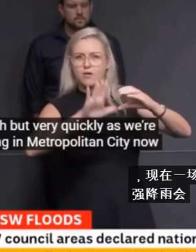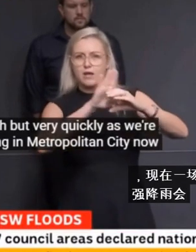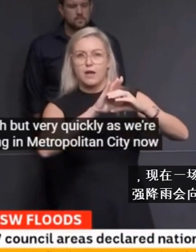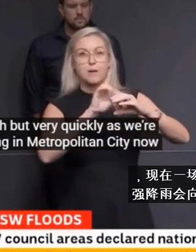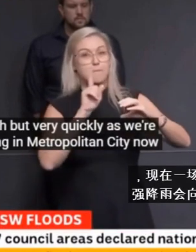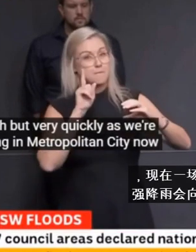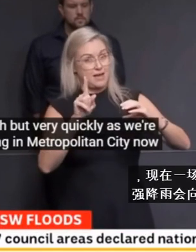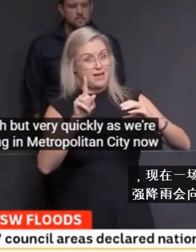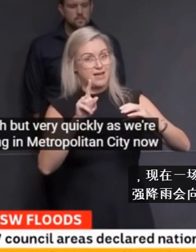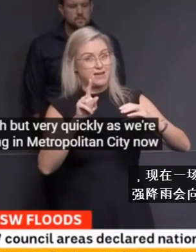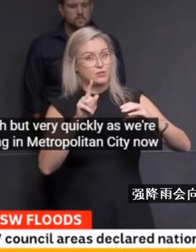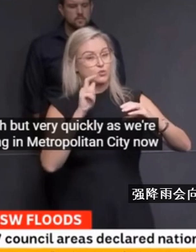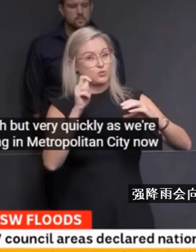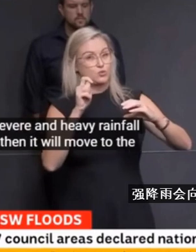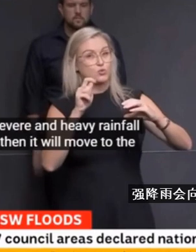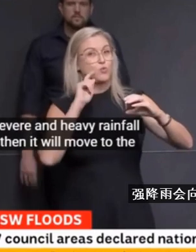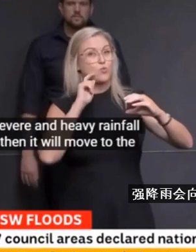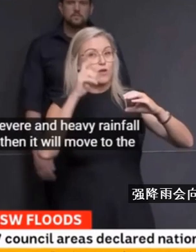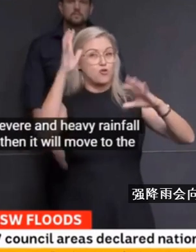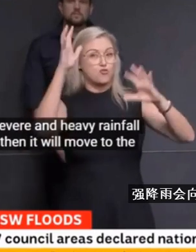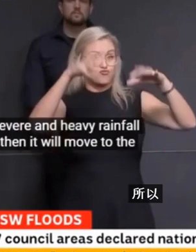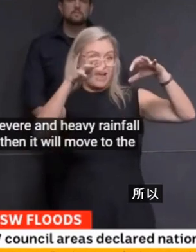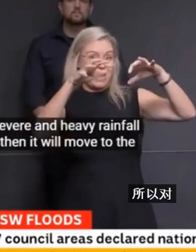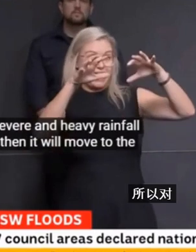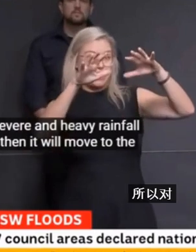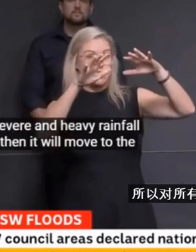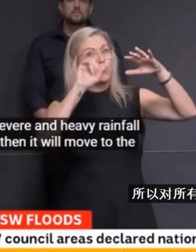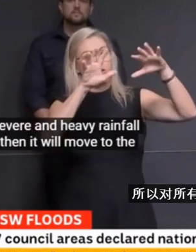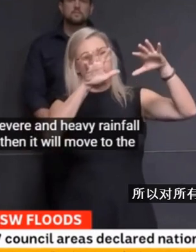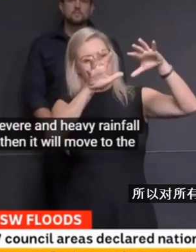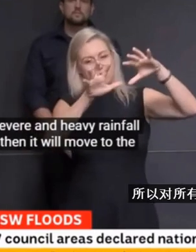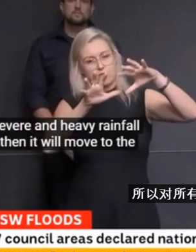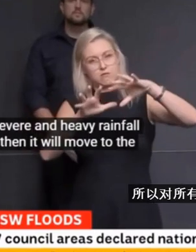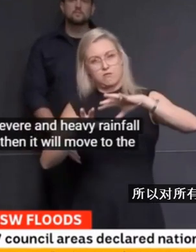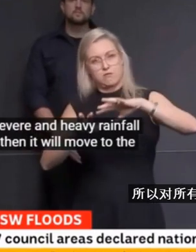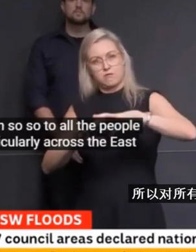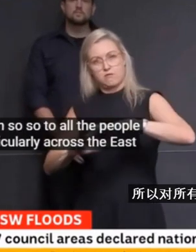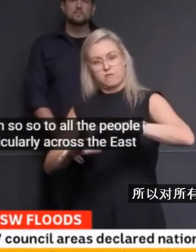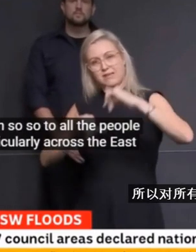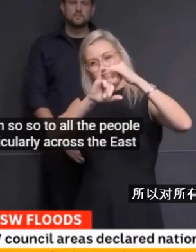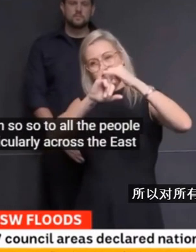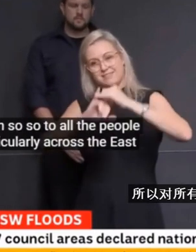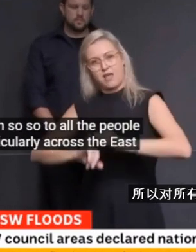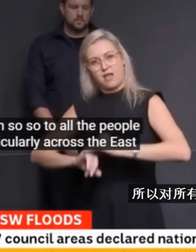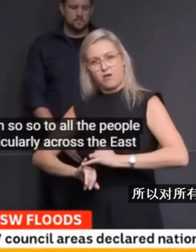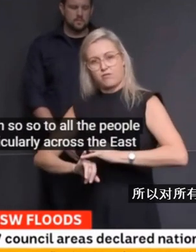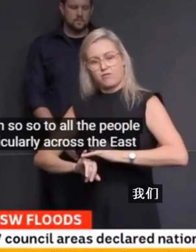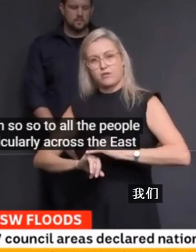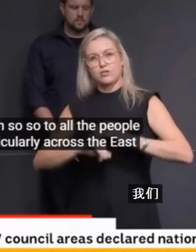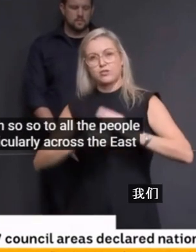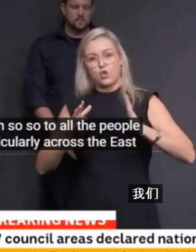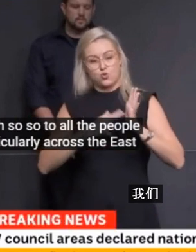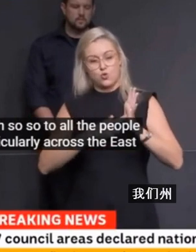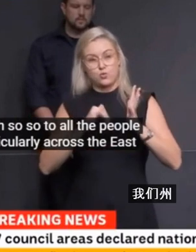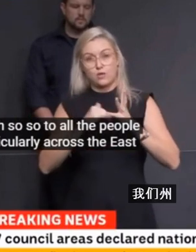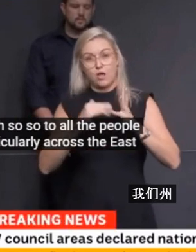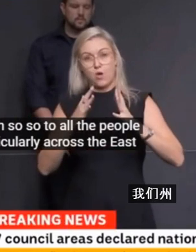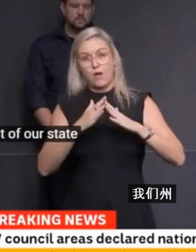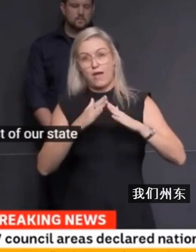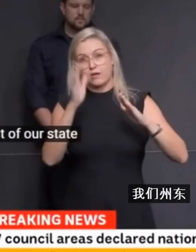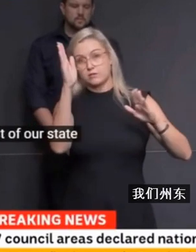heavy rainfall, and then it will move to the south. So to all the people, particularly across the east coast of our